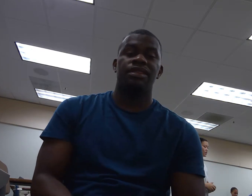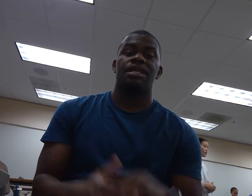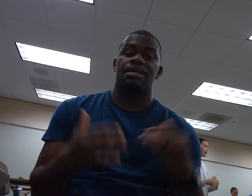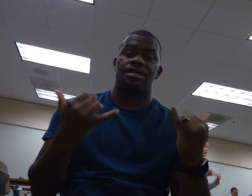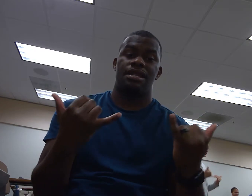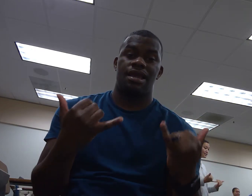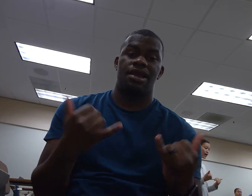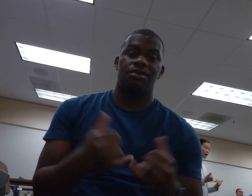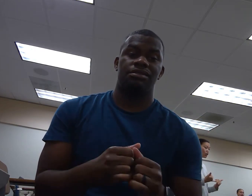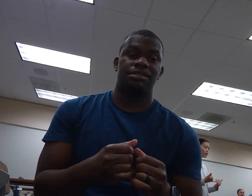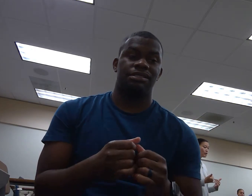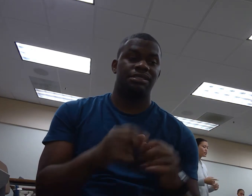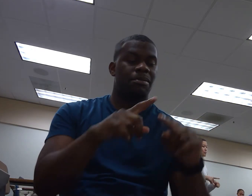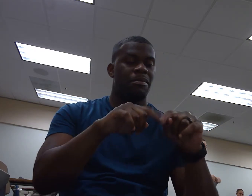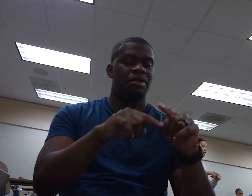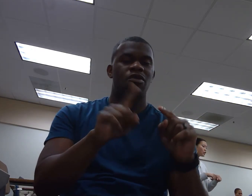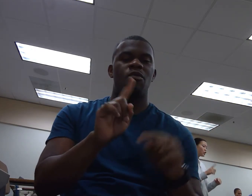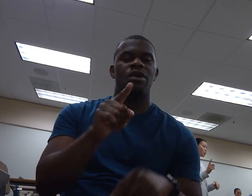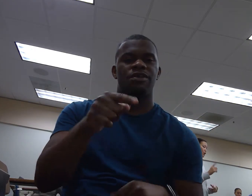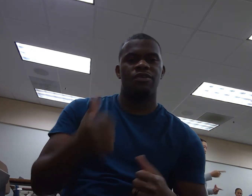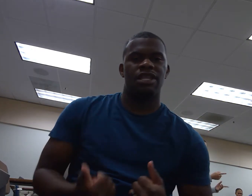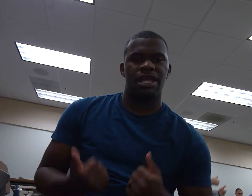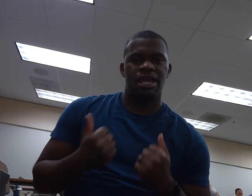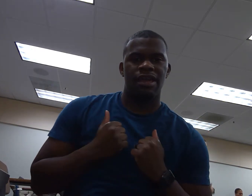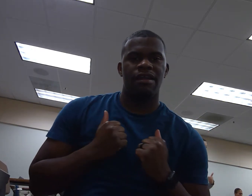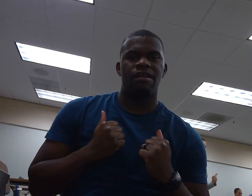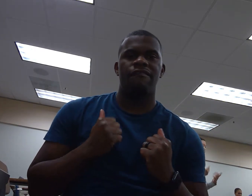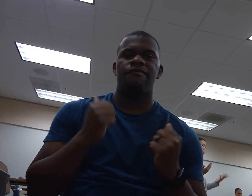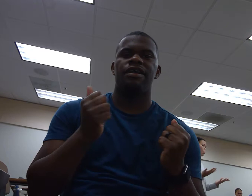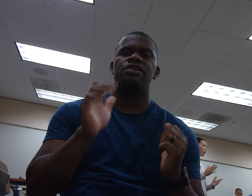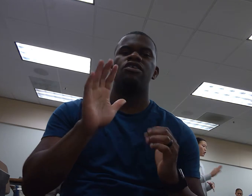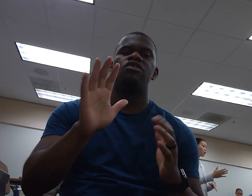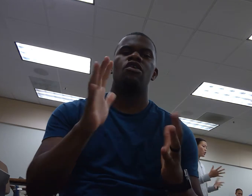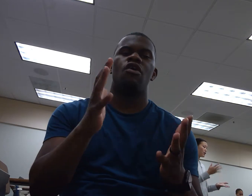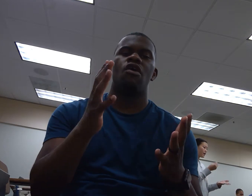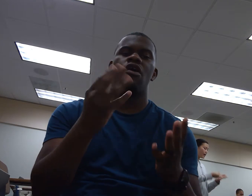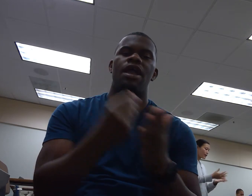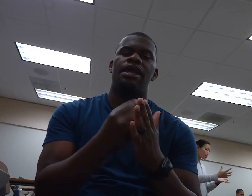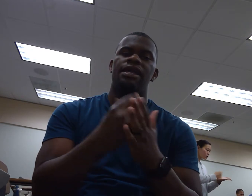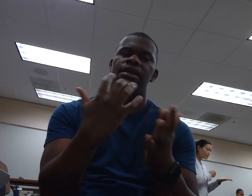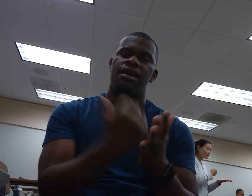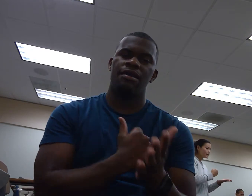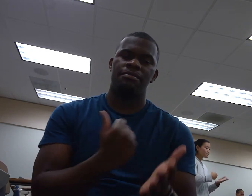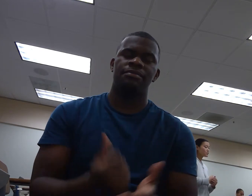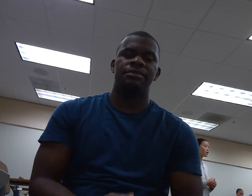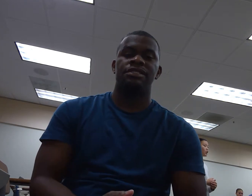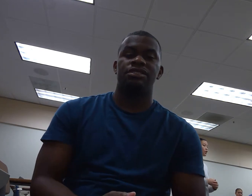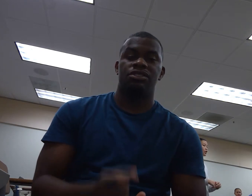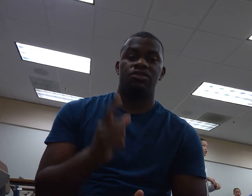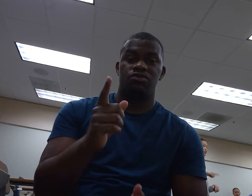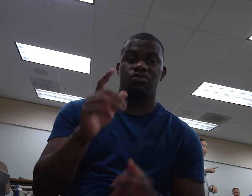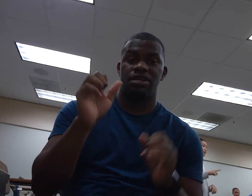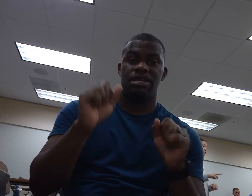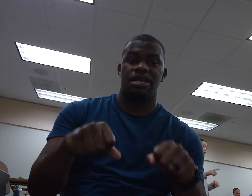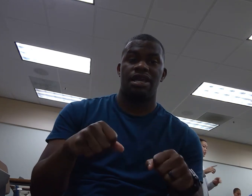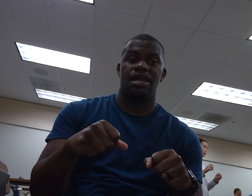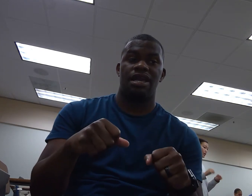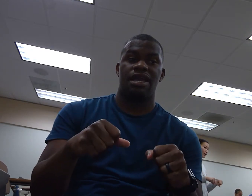where you live and what your income level is, in a lot of places you can deduct